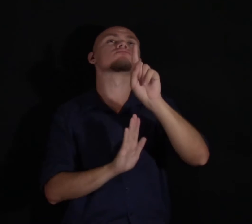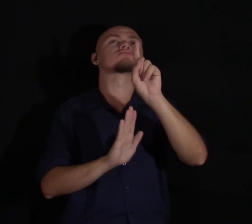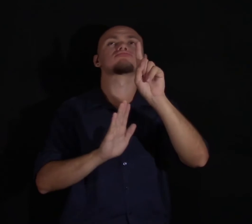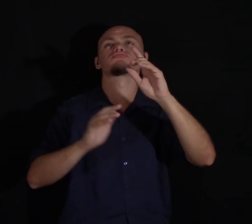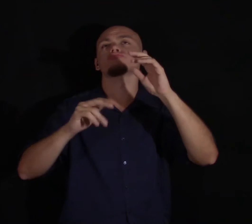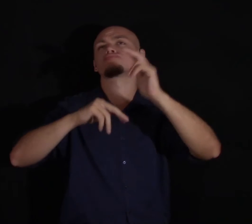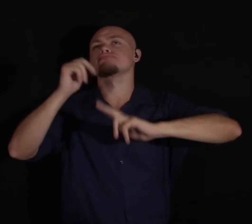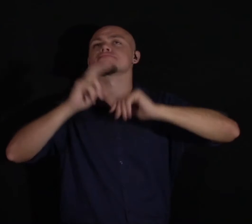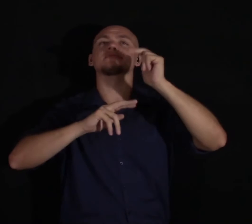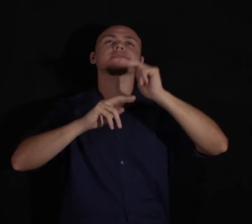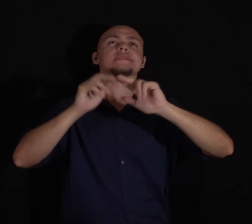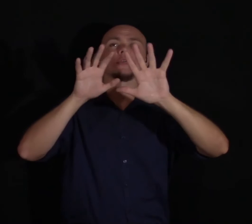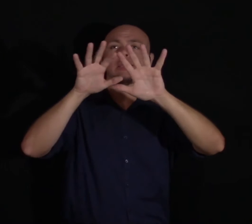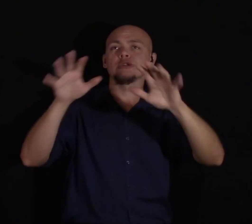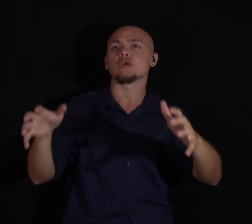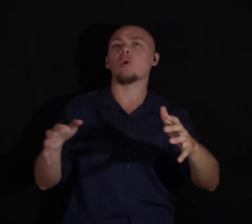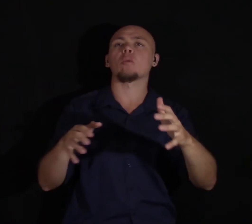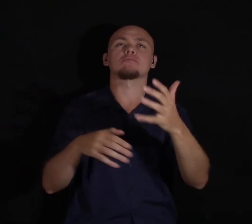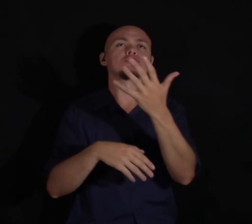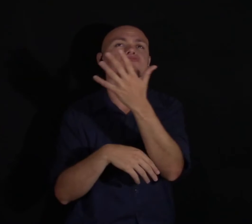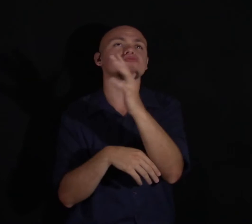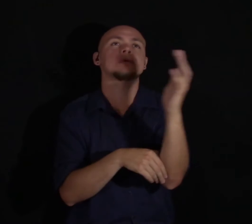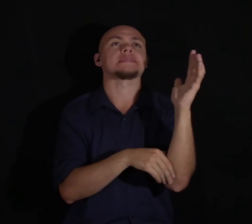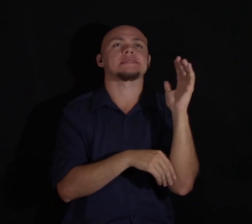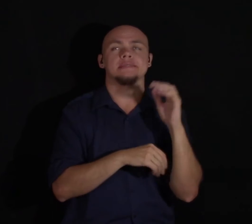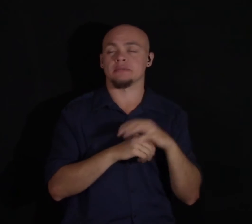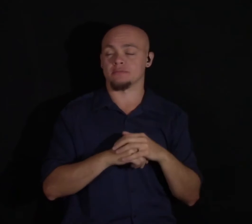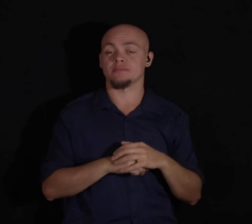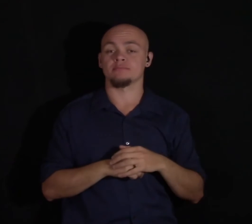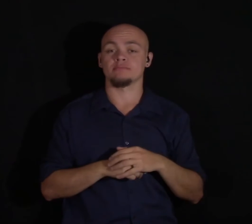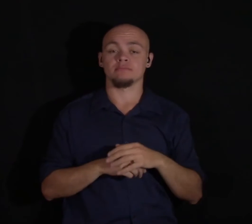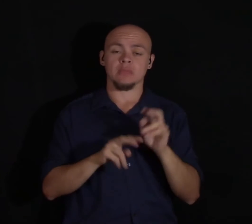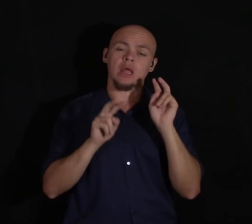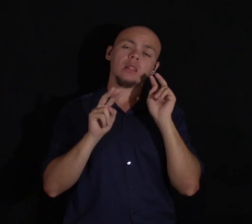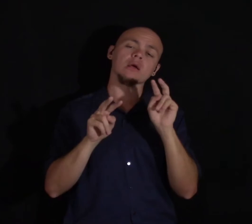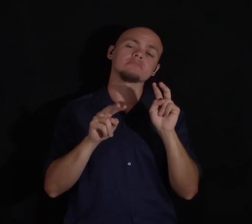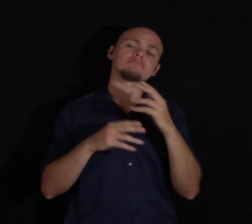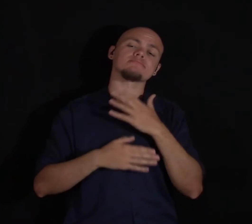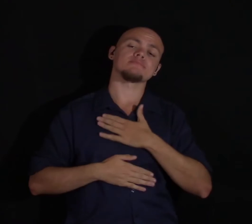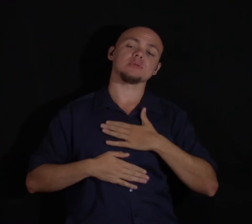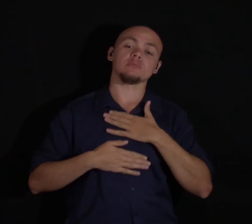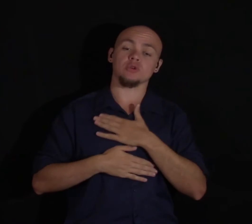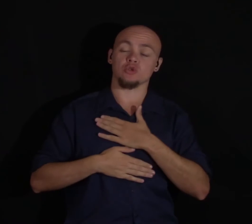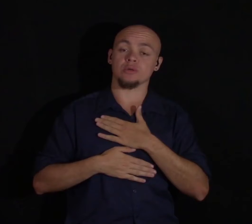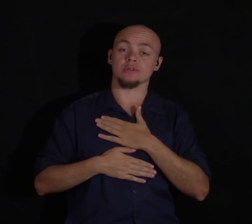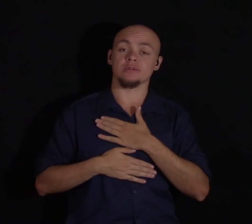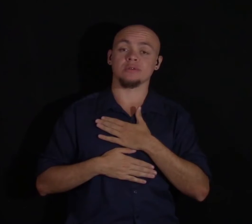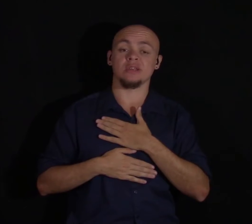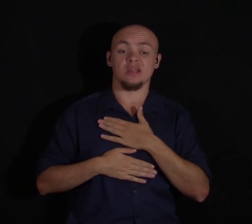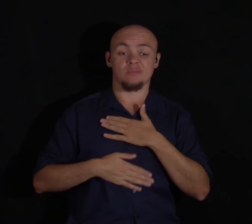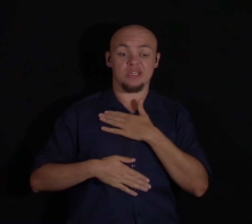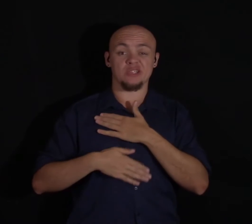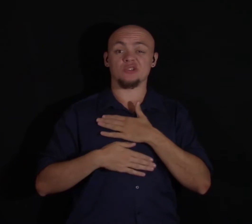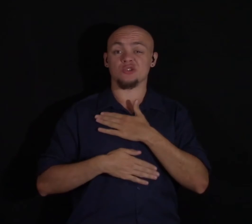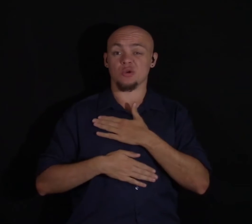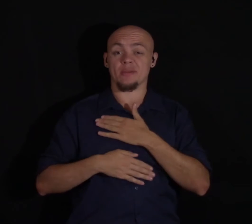trees. I enjoyed this scene, and yet my enjoyment was embittered both by the memory of the